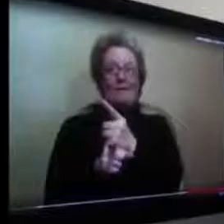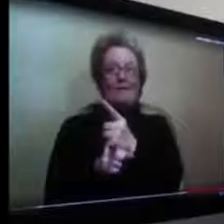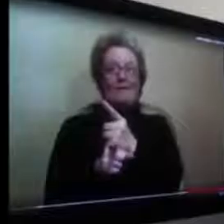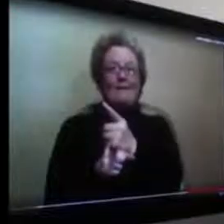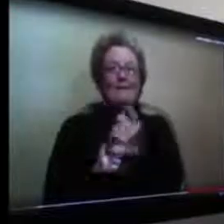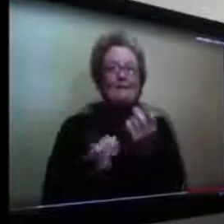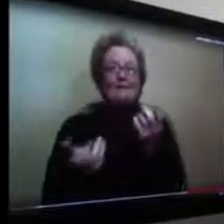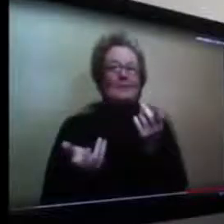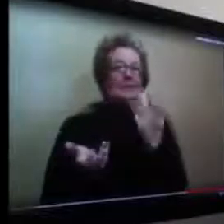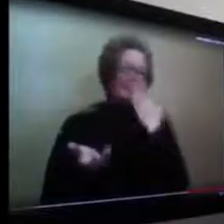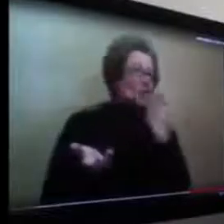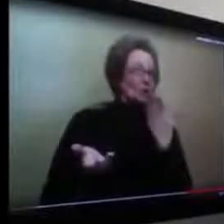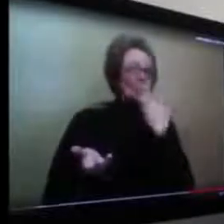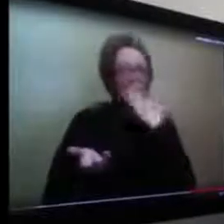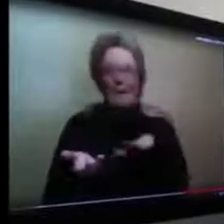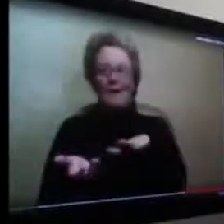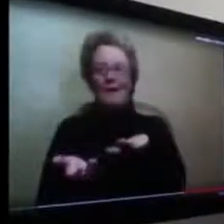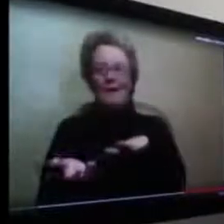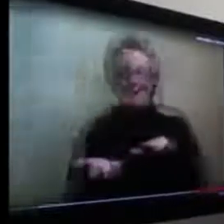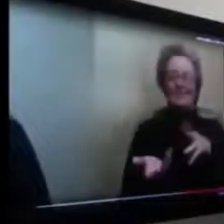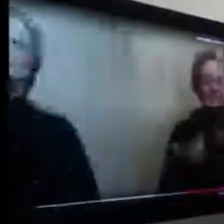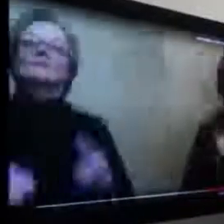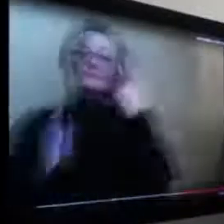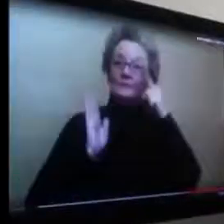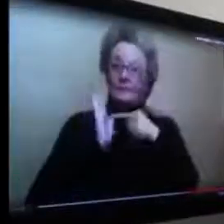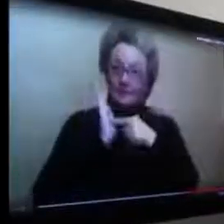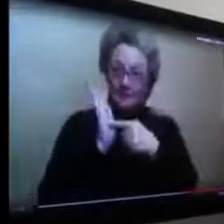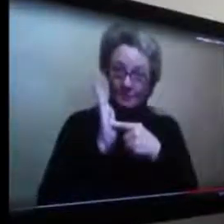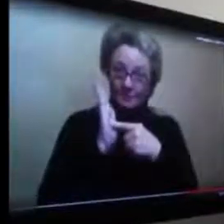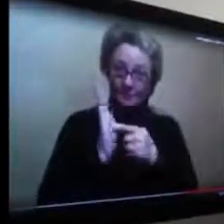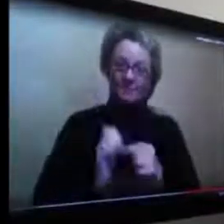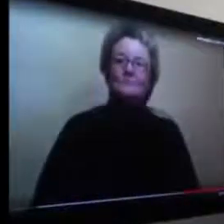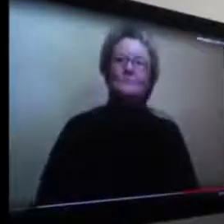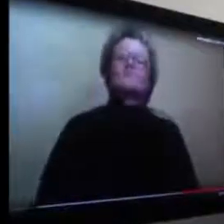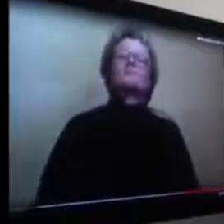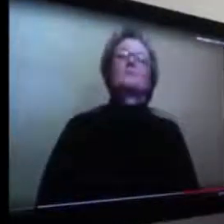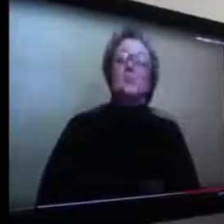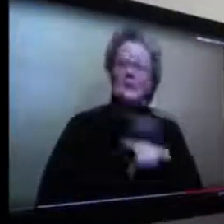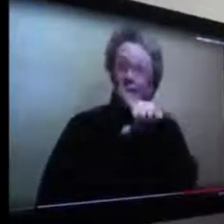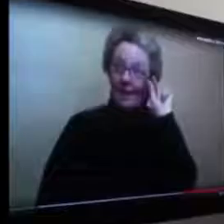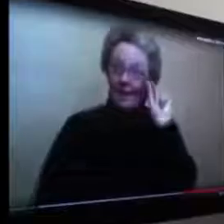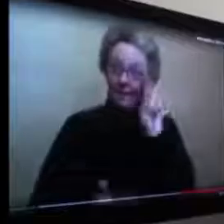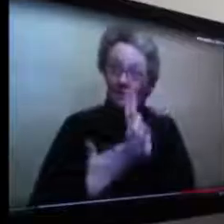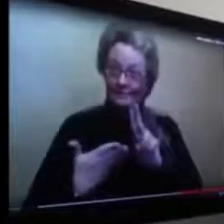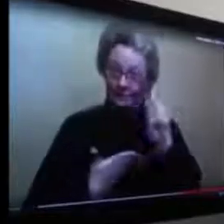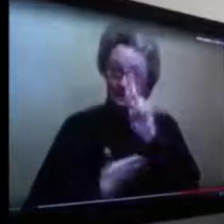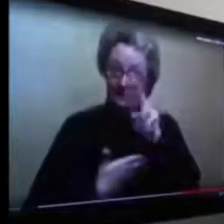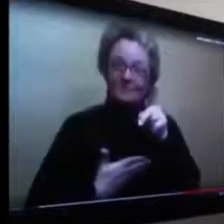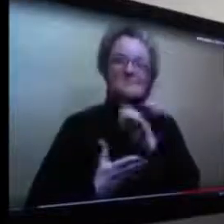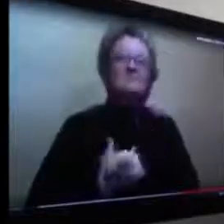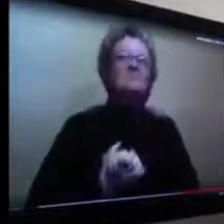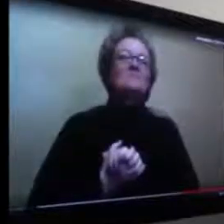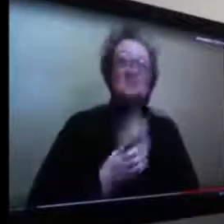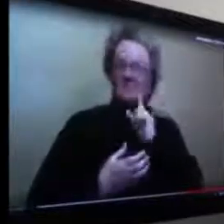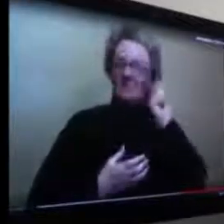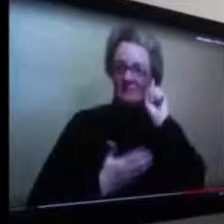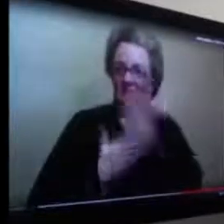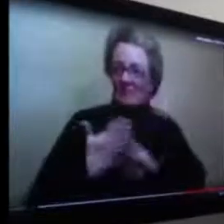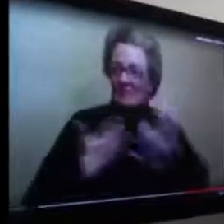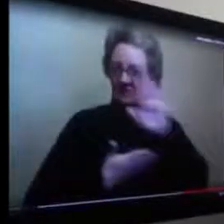And at that point you would decide whether the actions in the situation are good or bad. So here's an example at Gallaudet